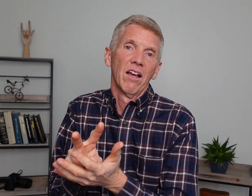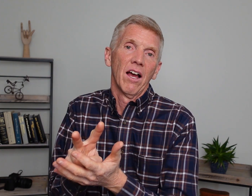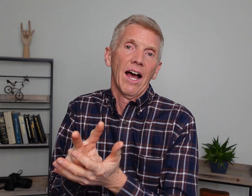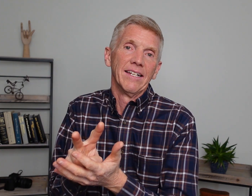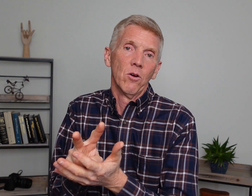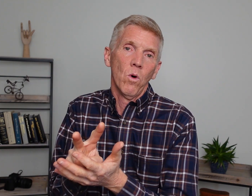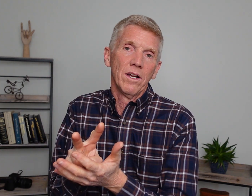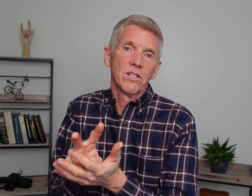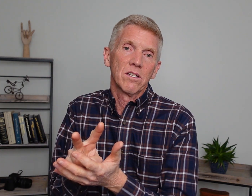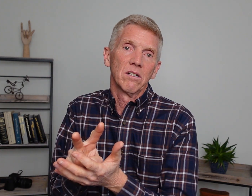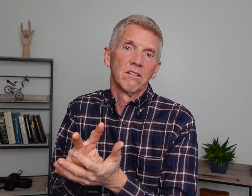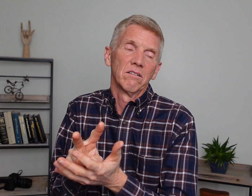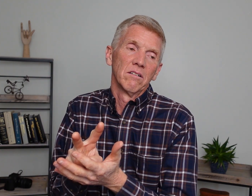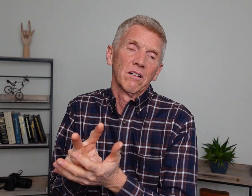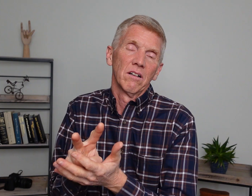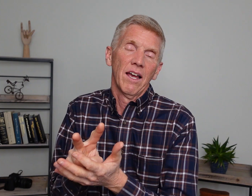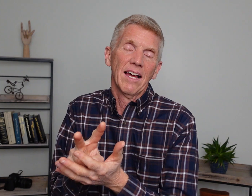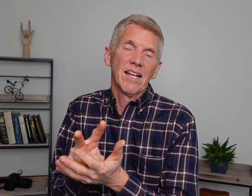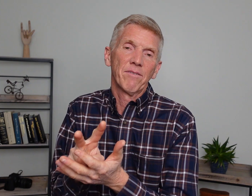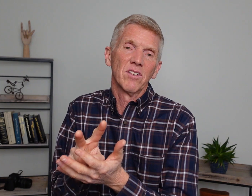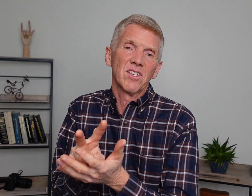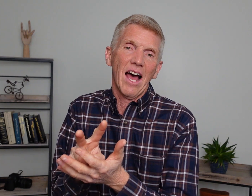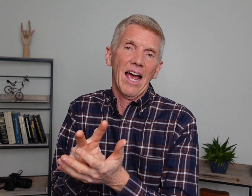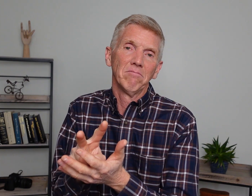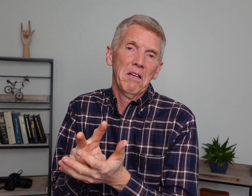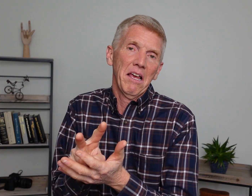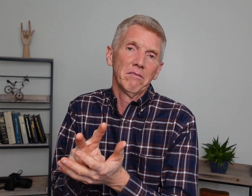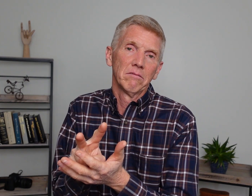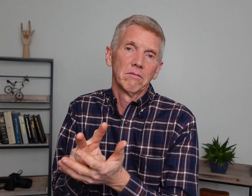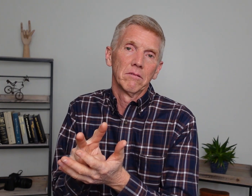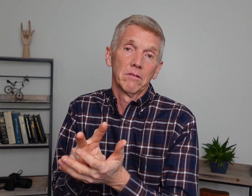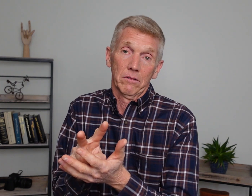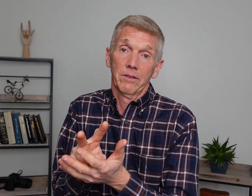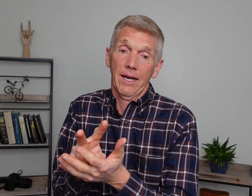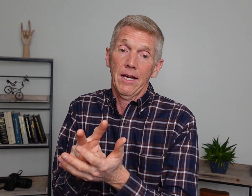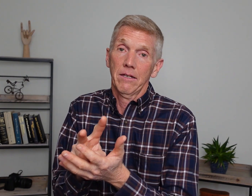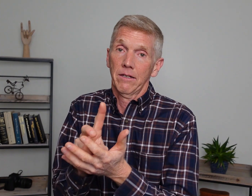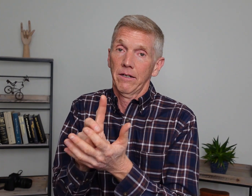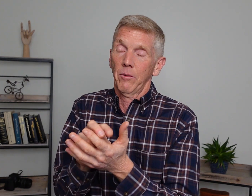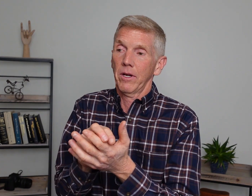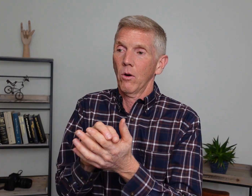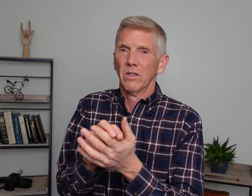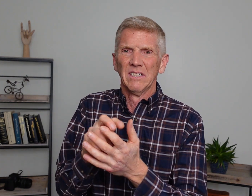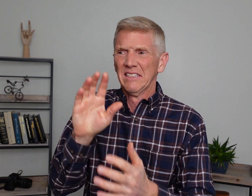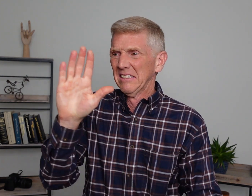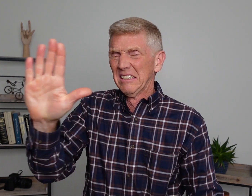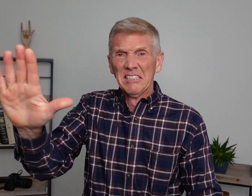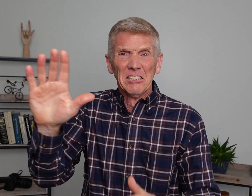I did it once, heads off to the side, eh. Okay, here we go.